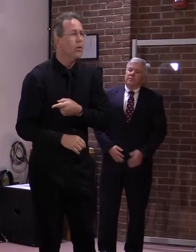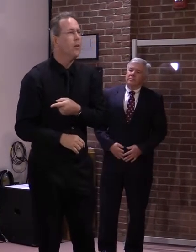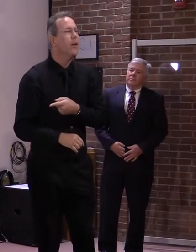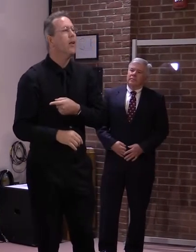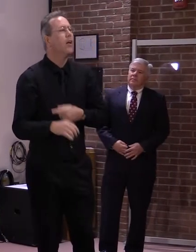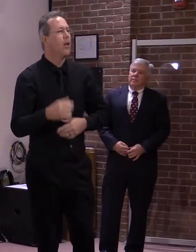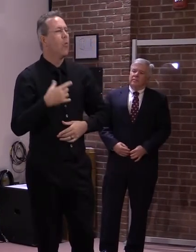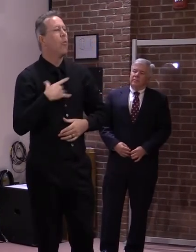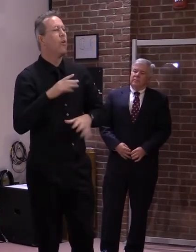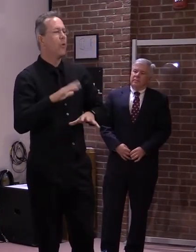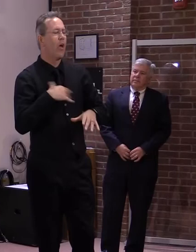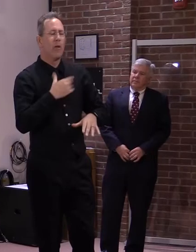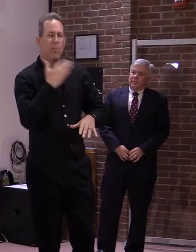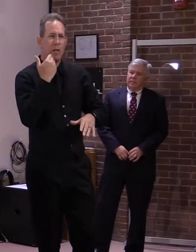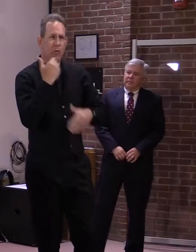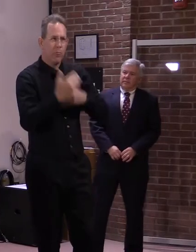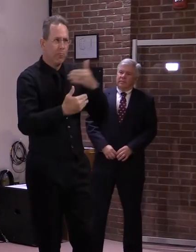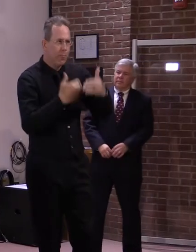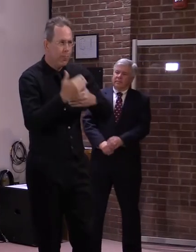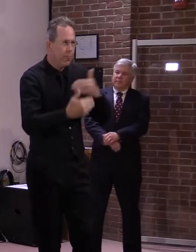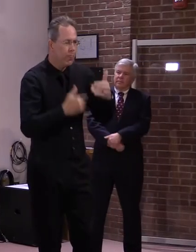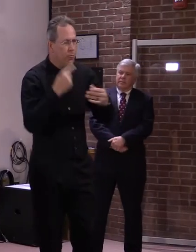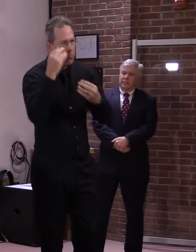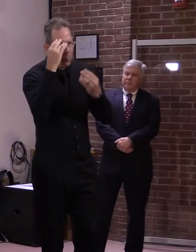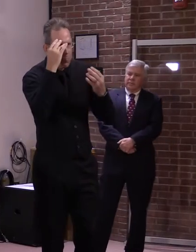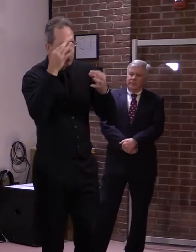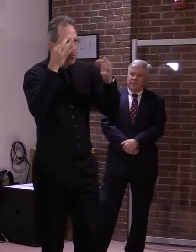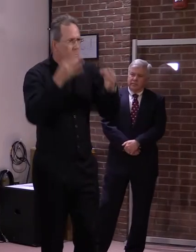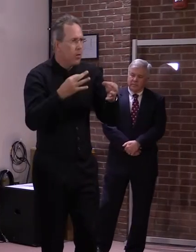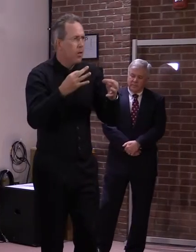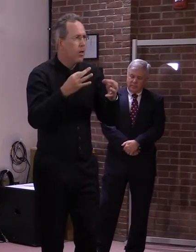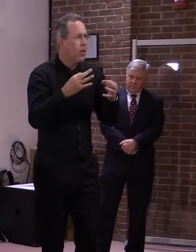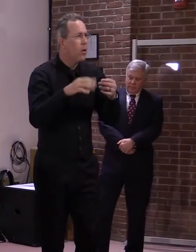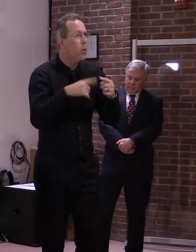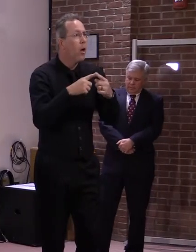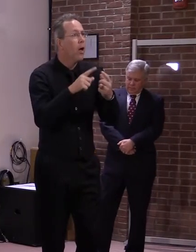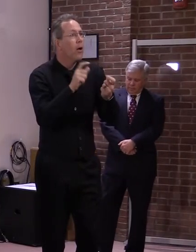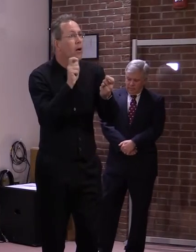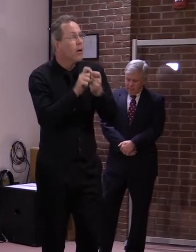But it may not be at the very same time, but it should be shortly after.